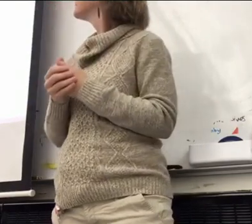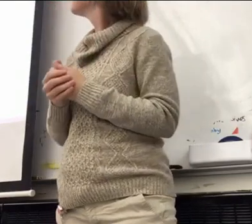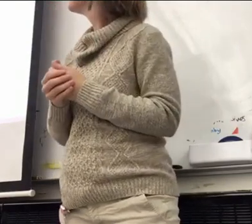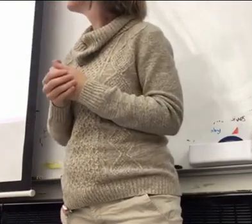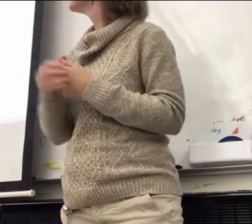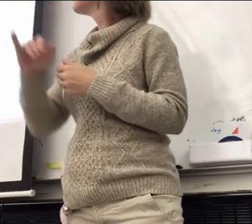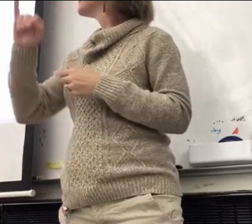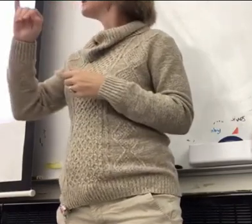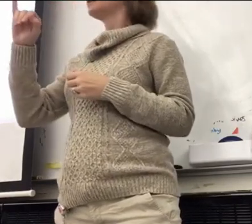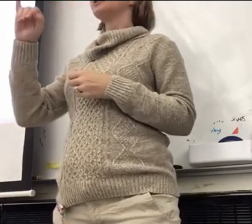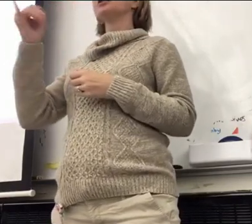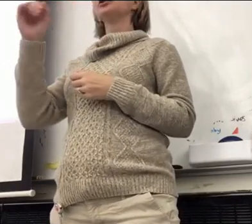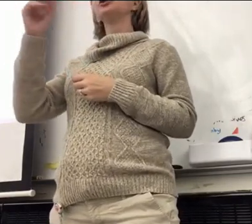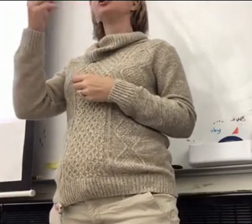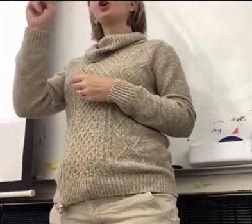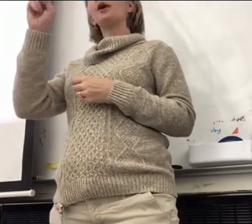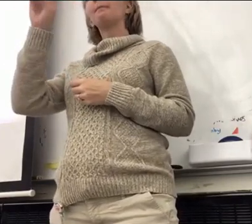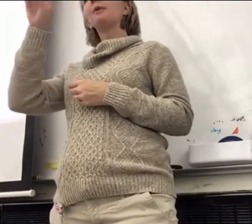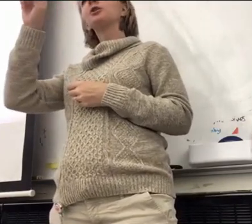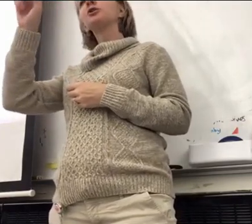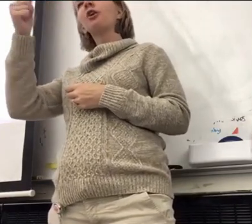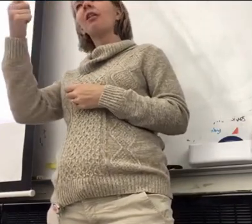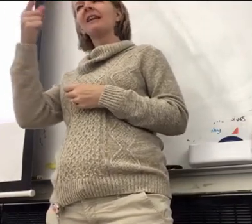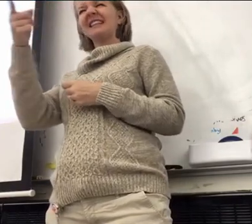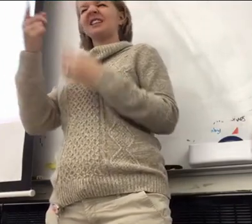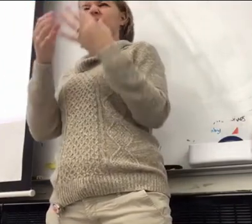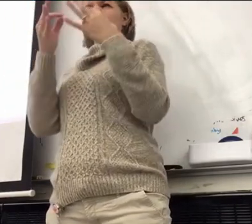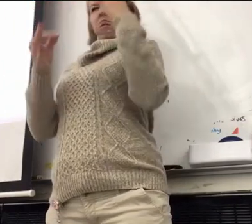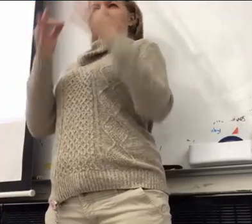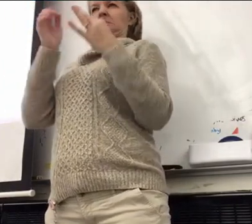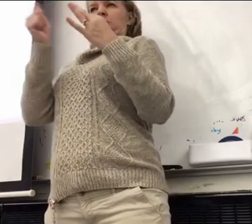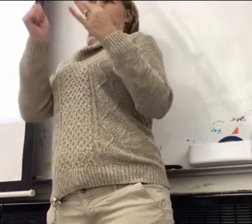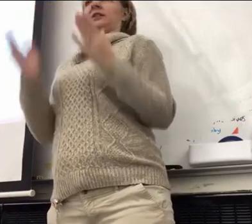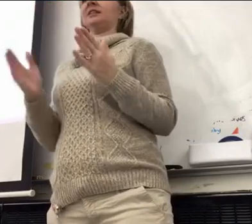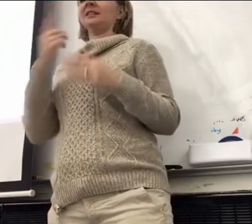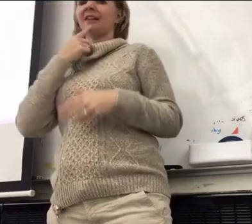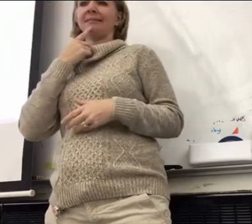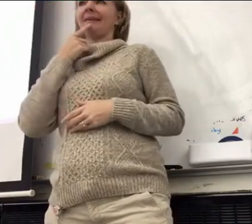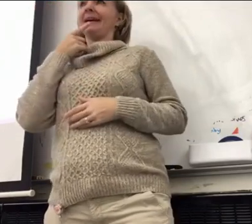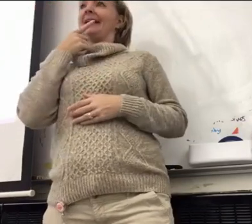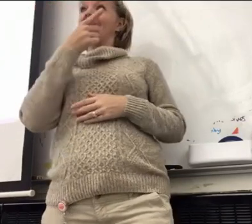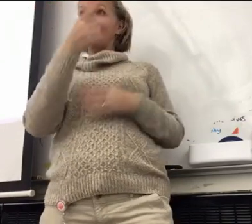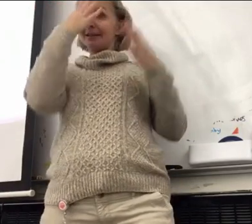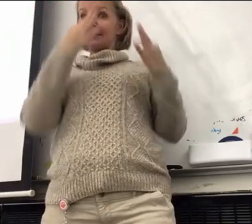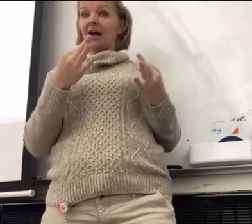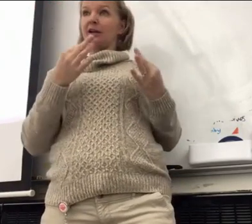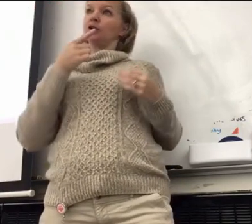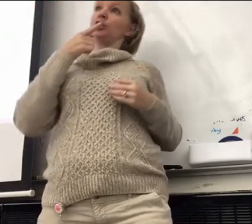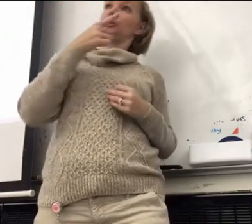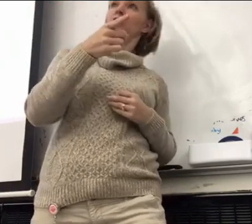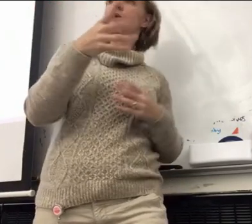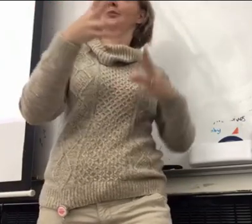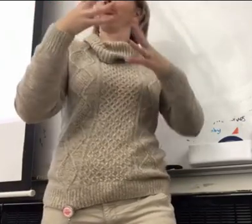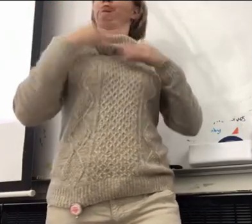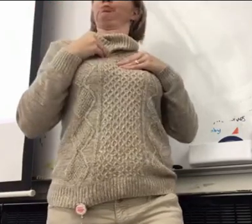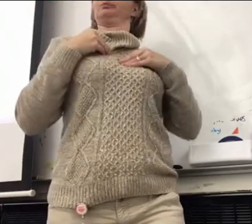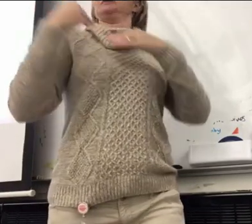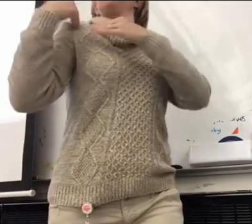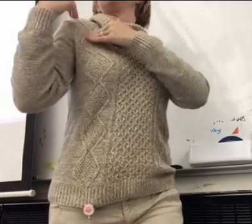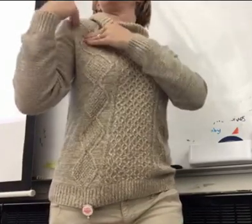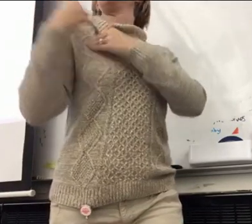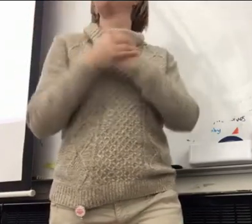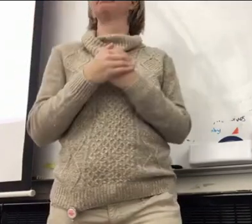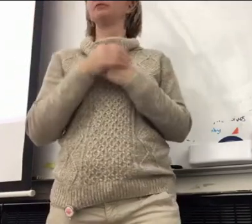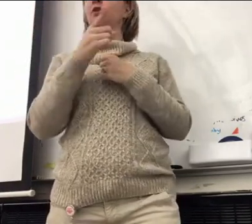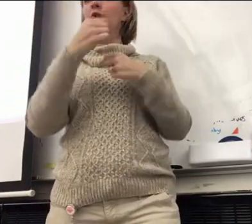going to be the Supreme Court Justice, has made this decision. Now let him enforce it. Basically, you've made this decision. Now actually